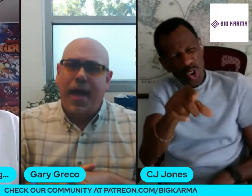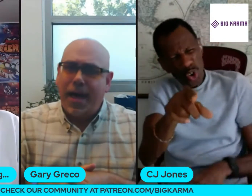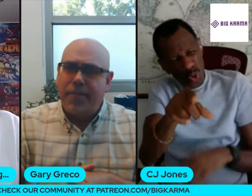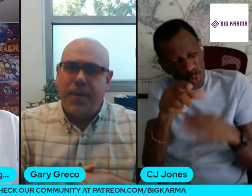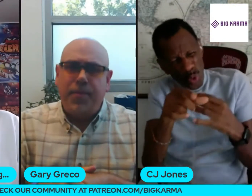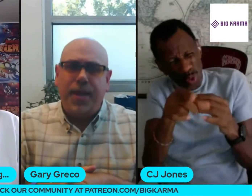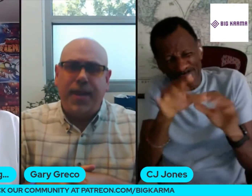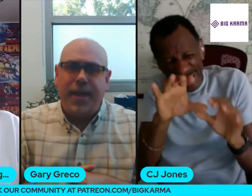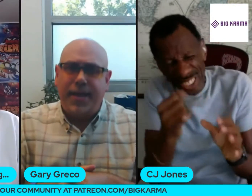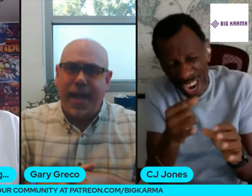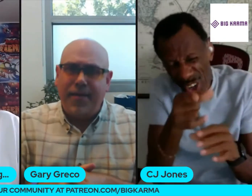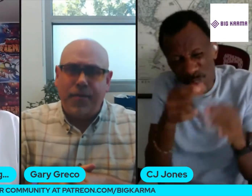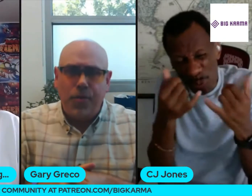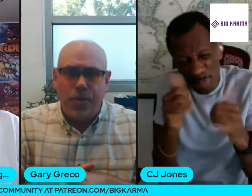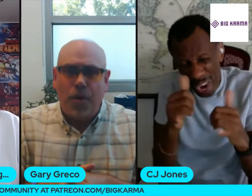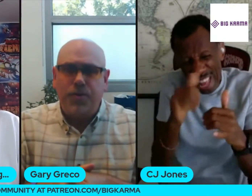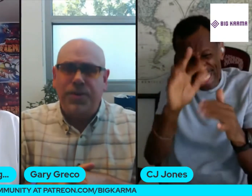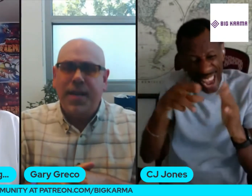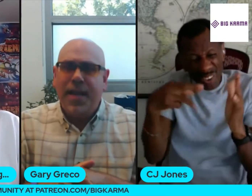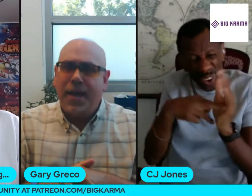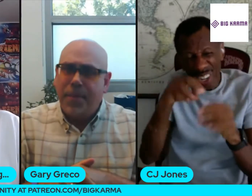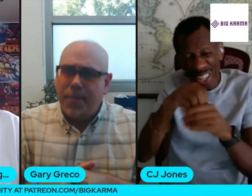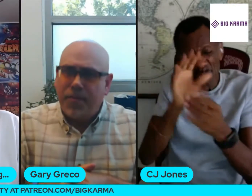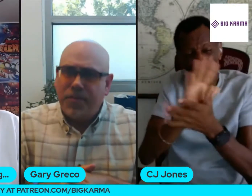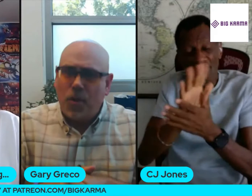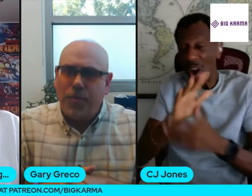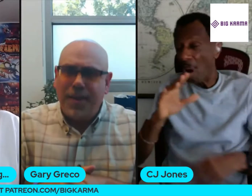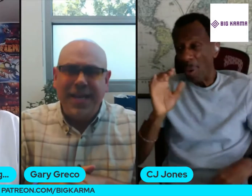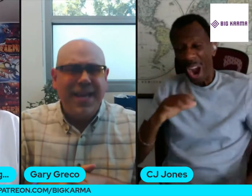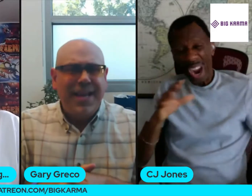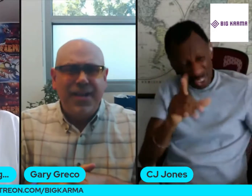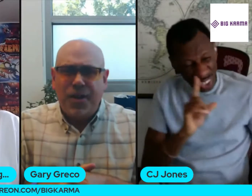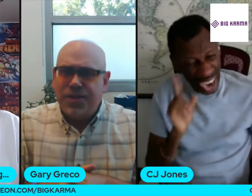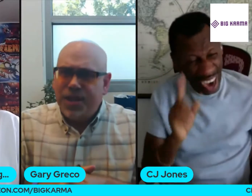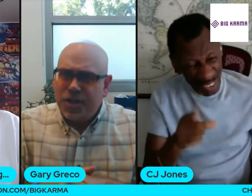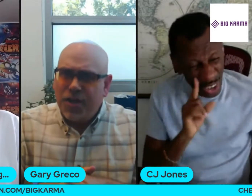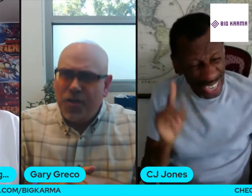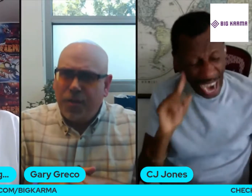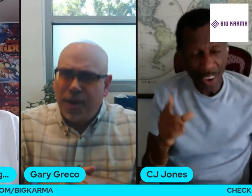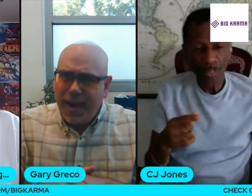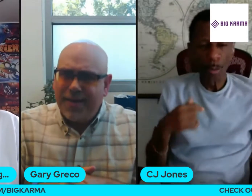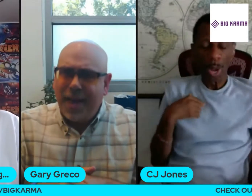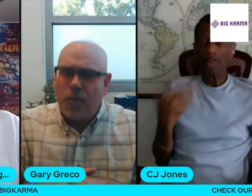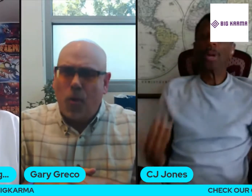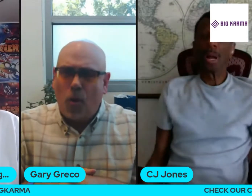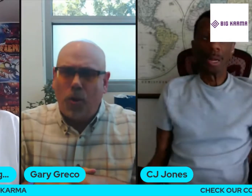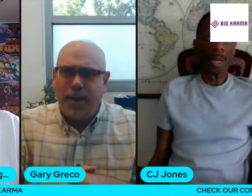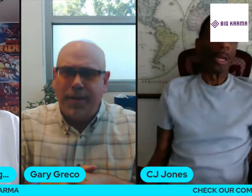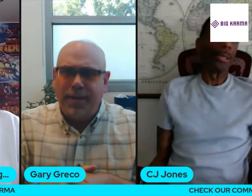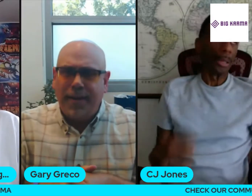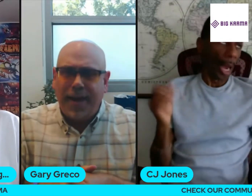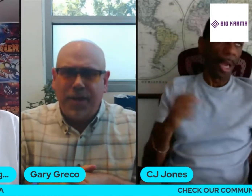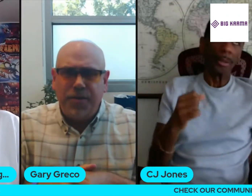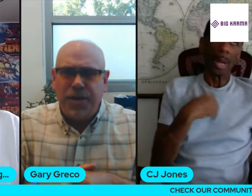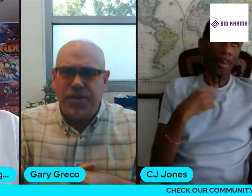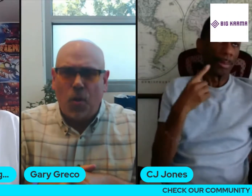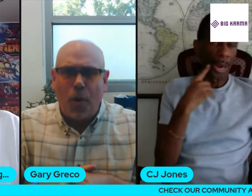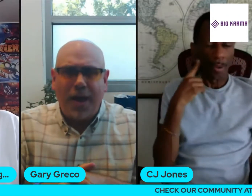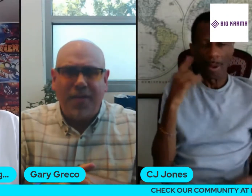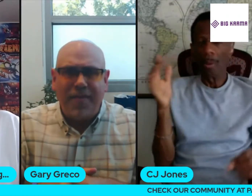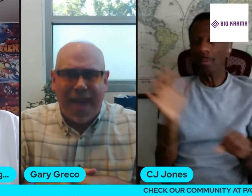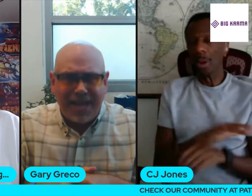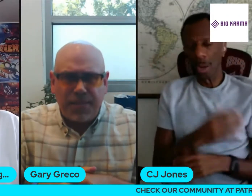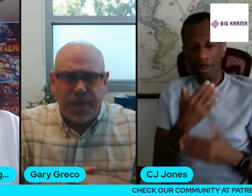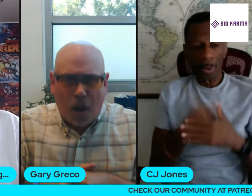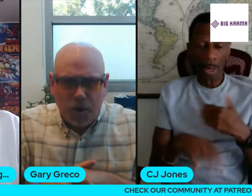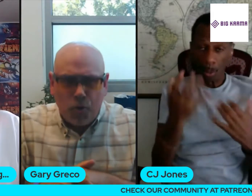a lot of people that had gave kudos, and people have told me, CJ, you played that role and you did it so well.